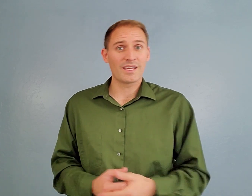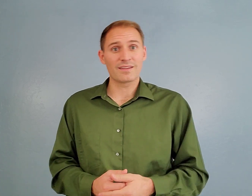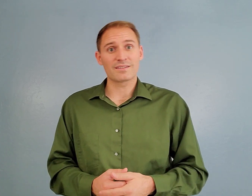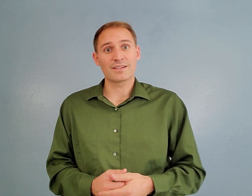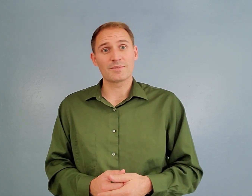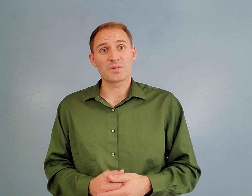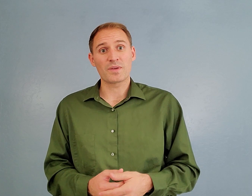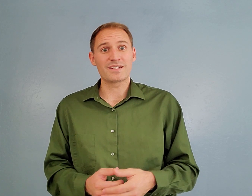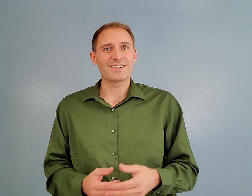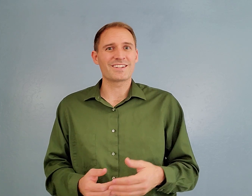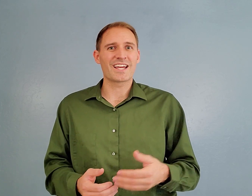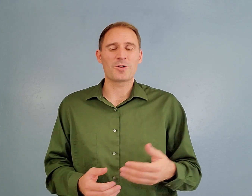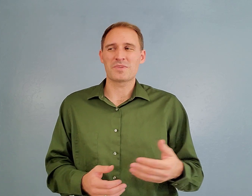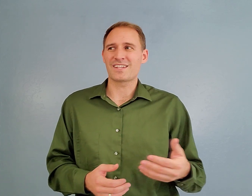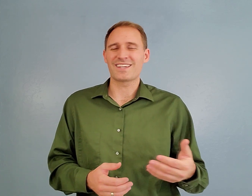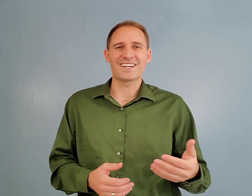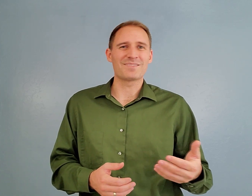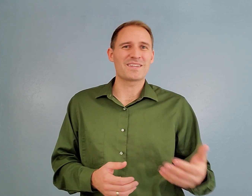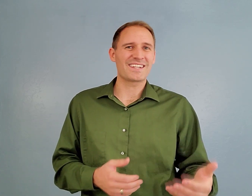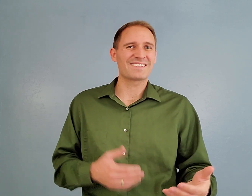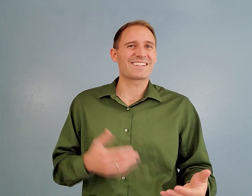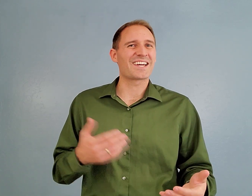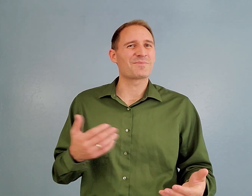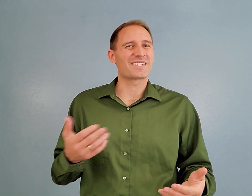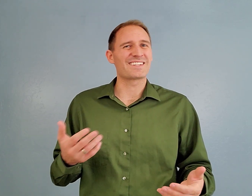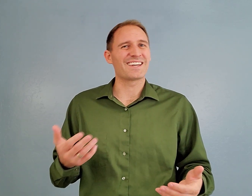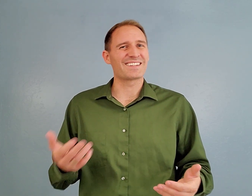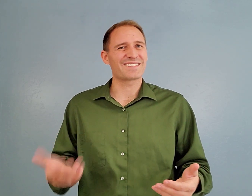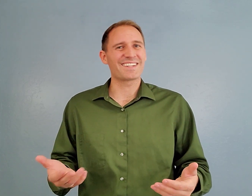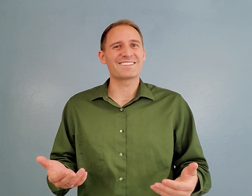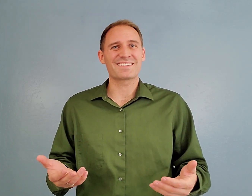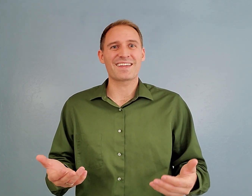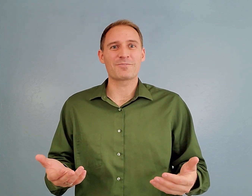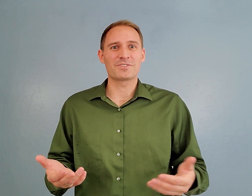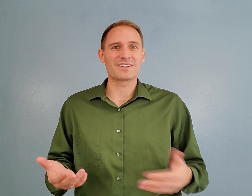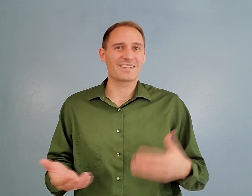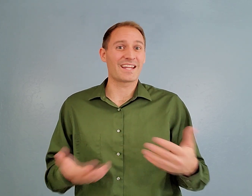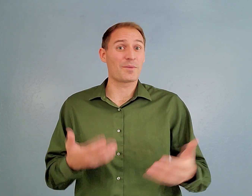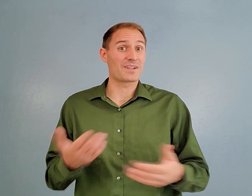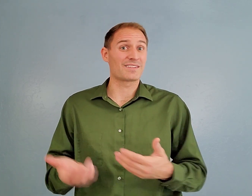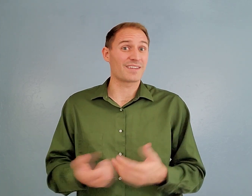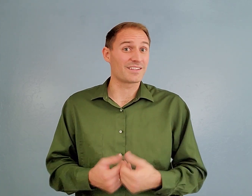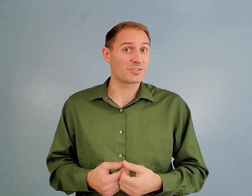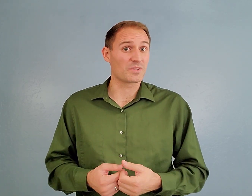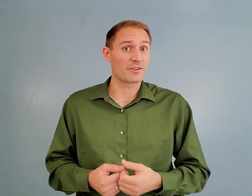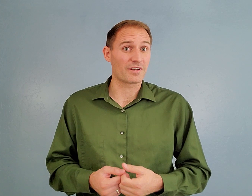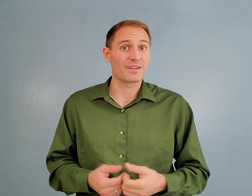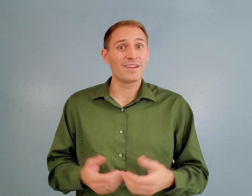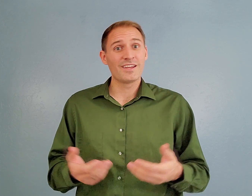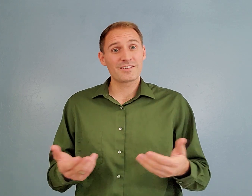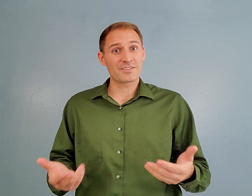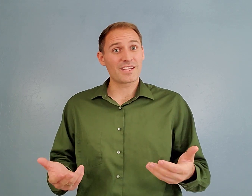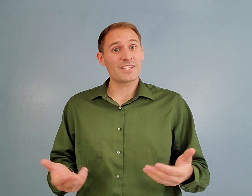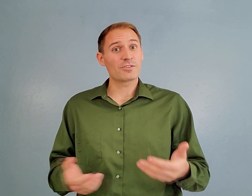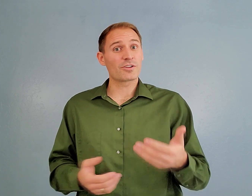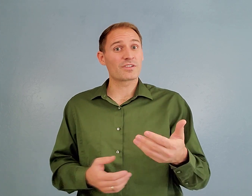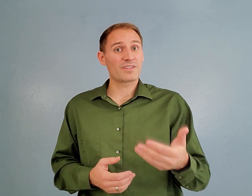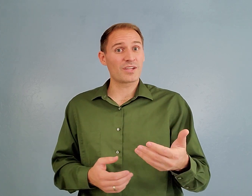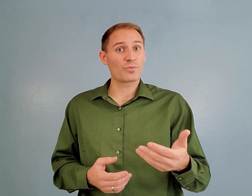And depending on how many meanings and how many signs, that will dictate how many signs you'll be learning. So today you learned 10